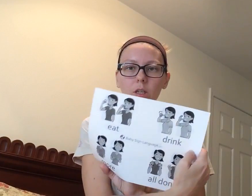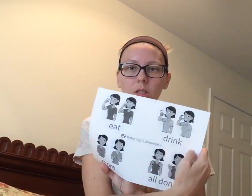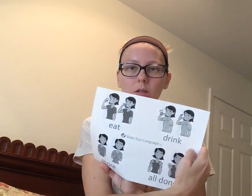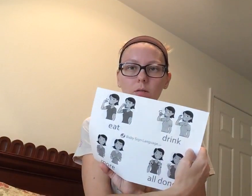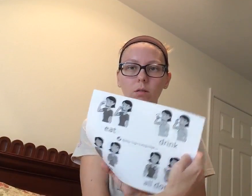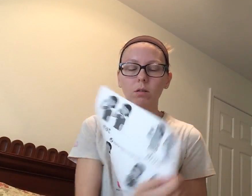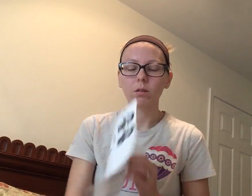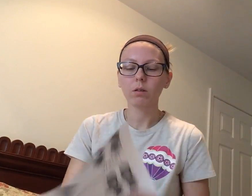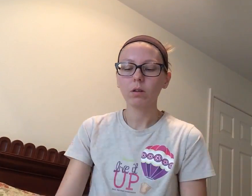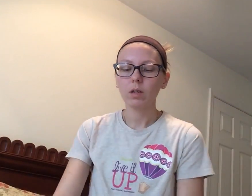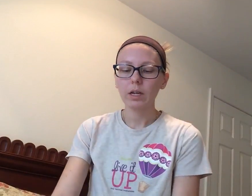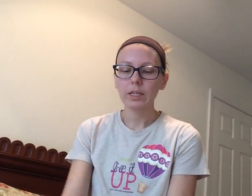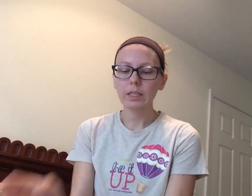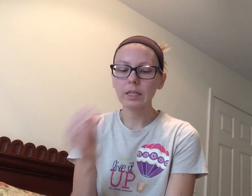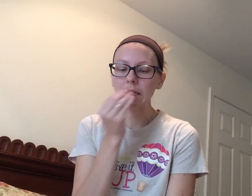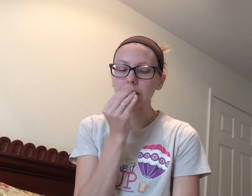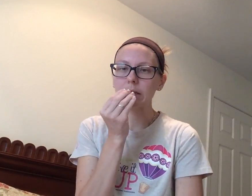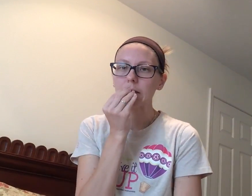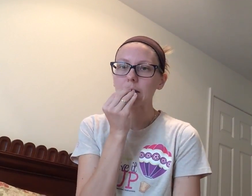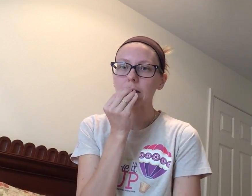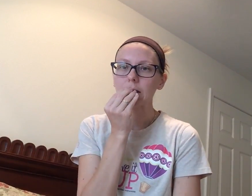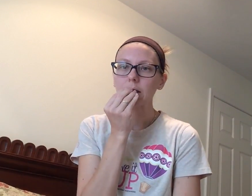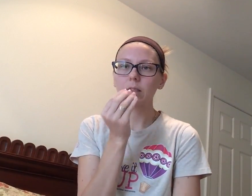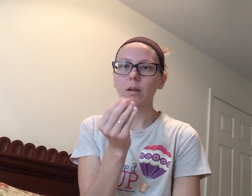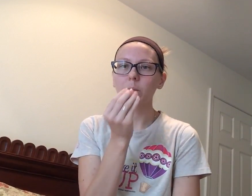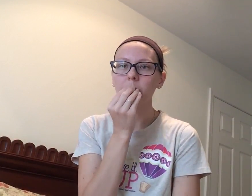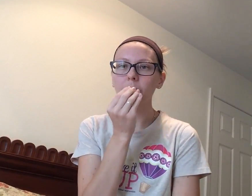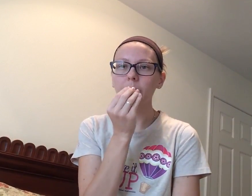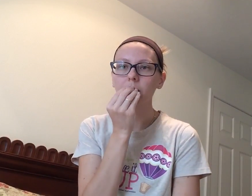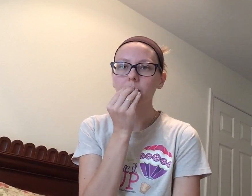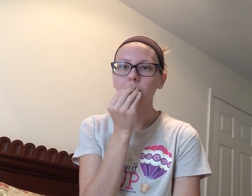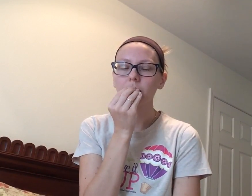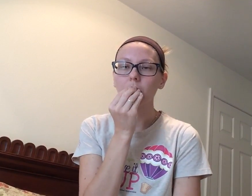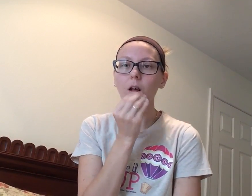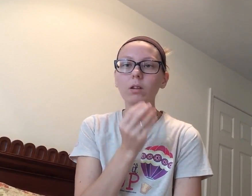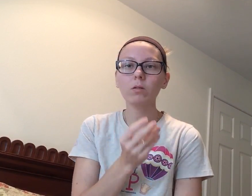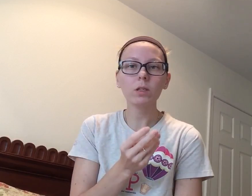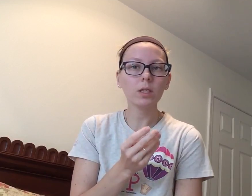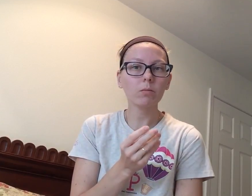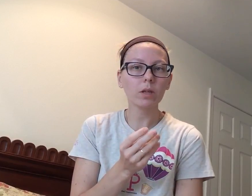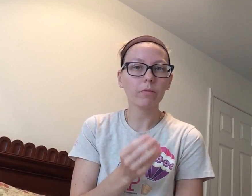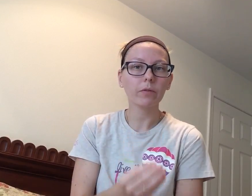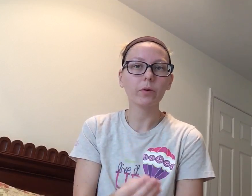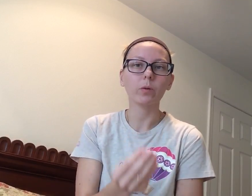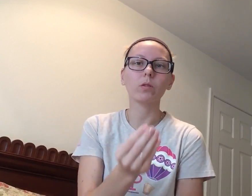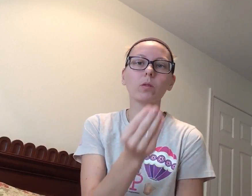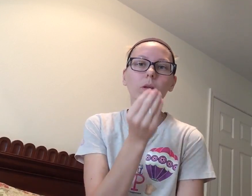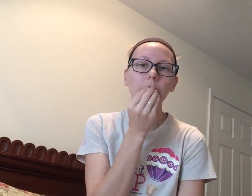sheet is eat. It's a double movement. Also the same sign for food. So